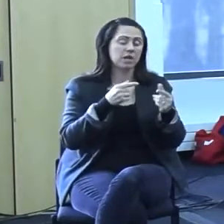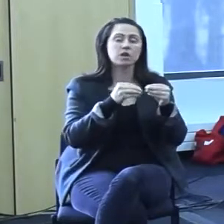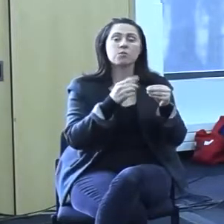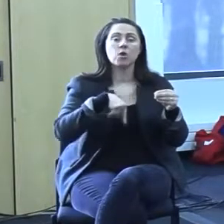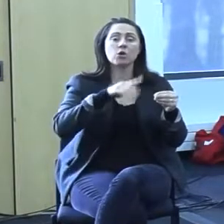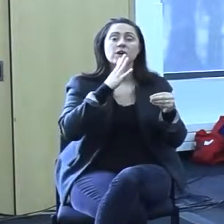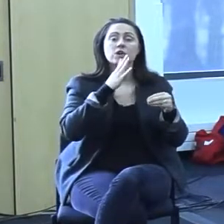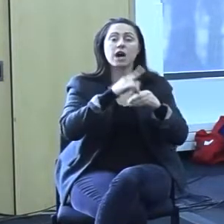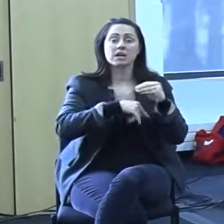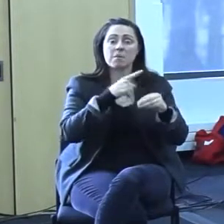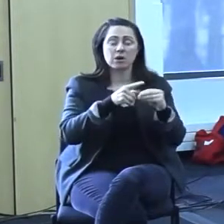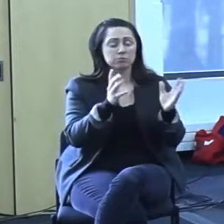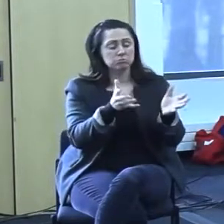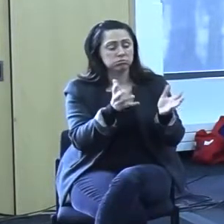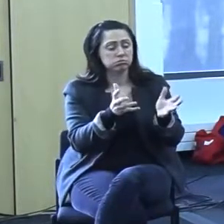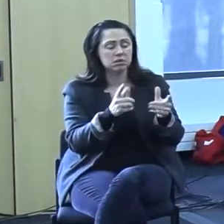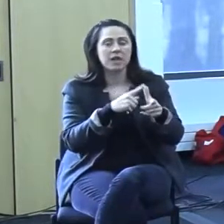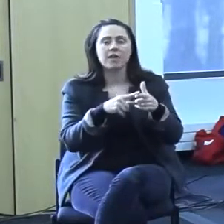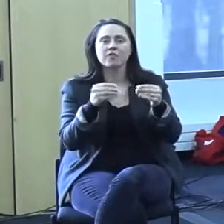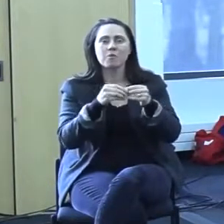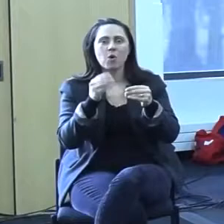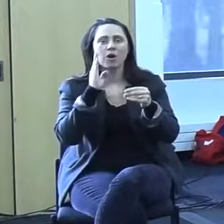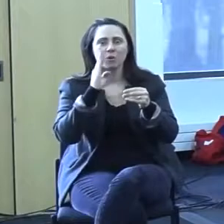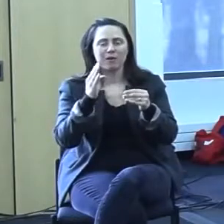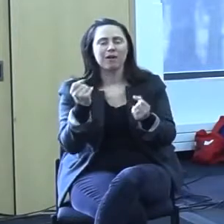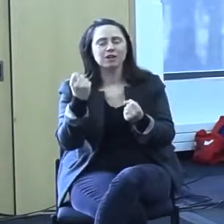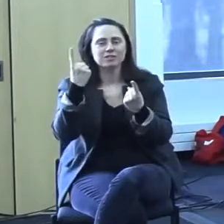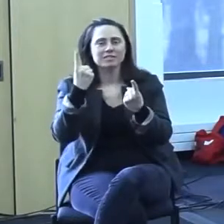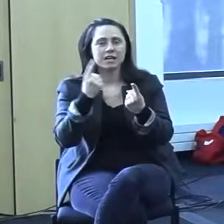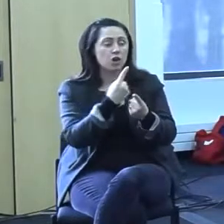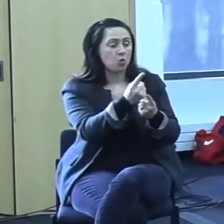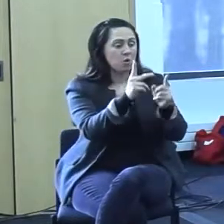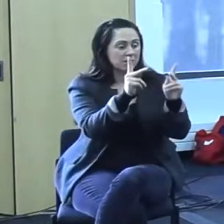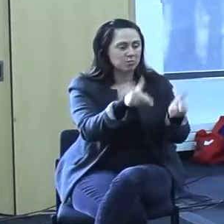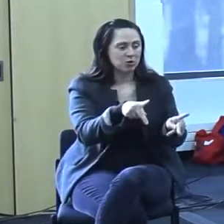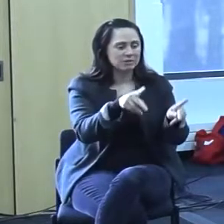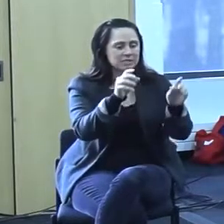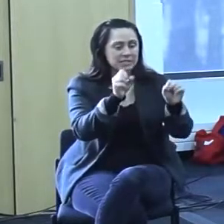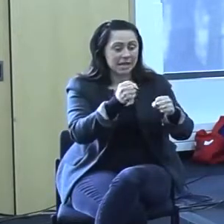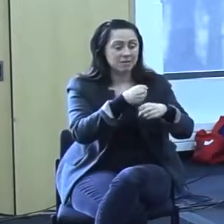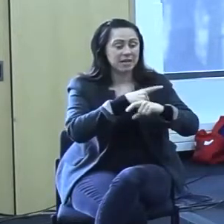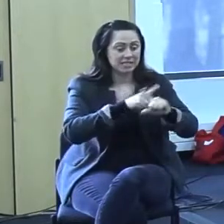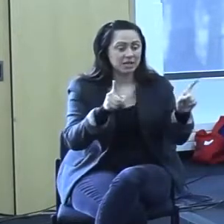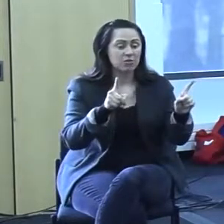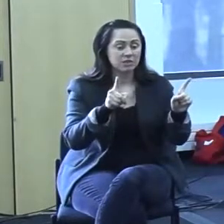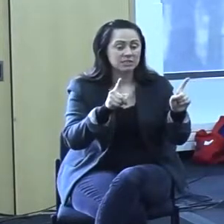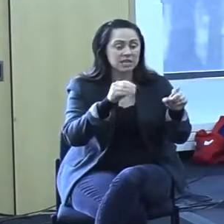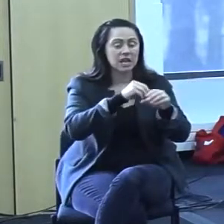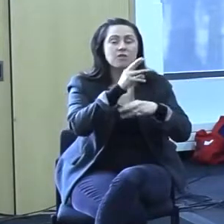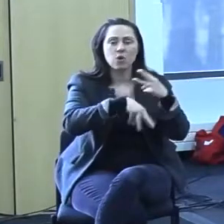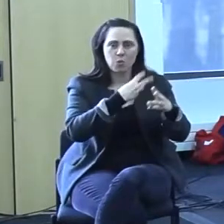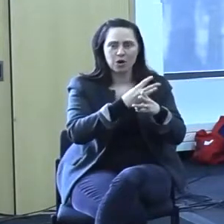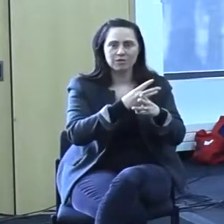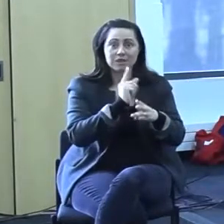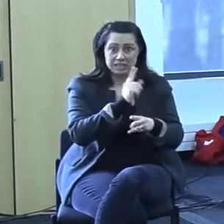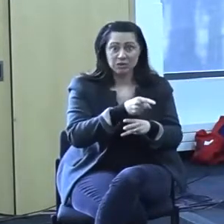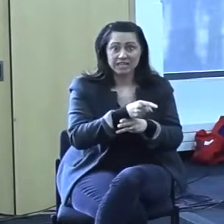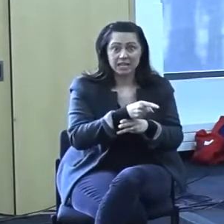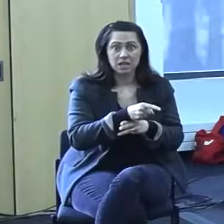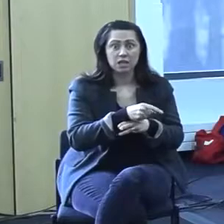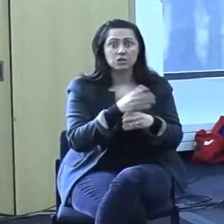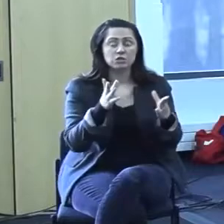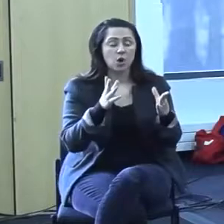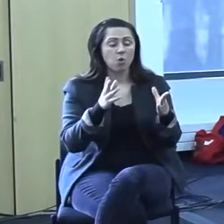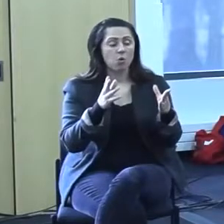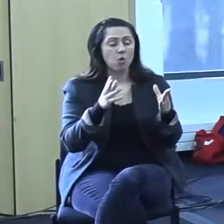we talk about it, the more it's going to sink in. You know, one person can make a difference in the world, literally. So